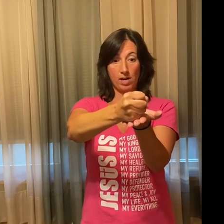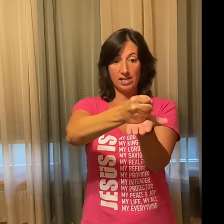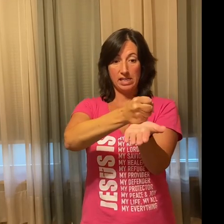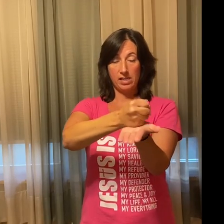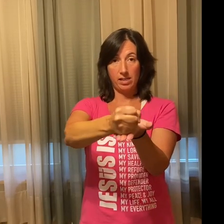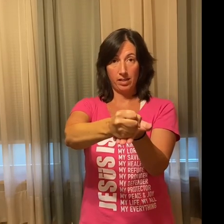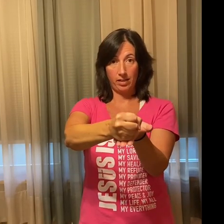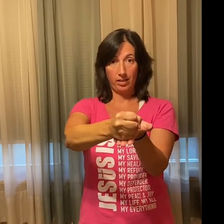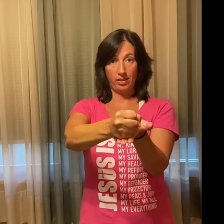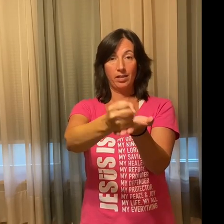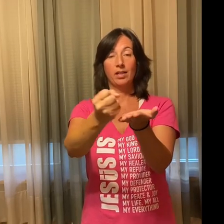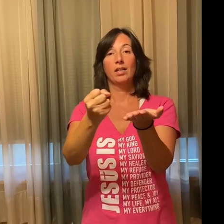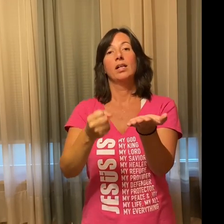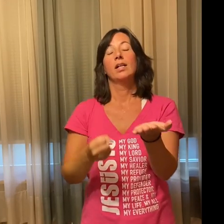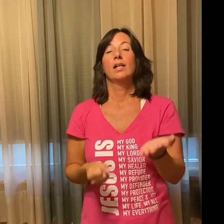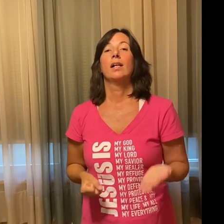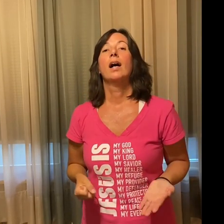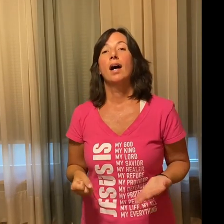erase.